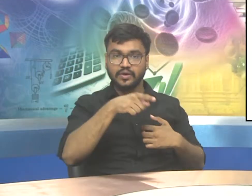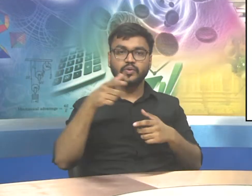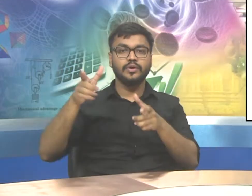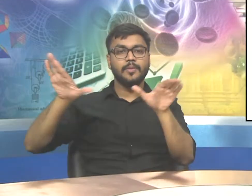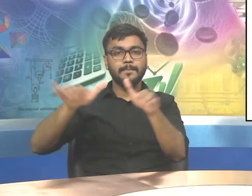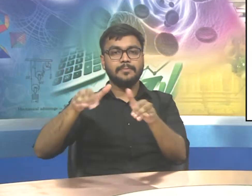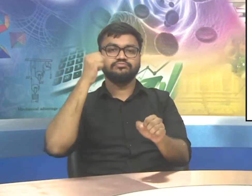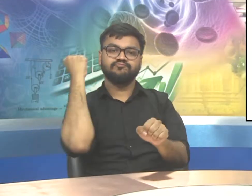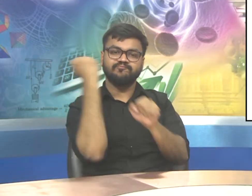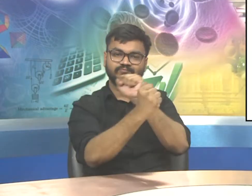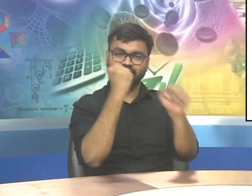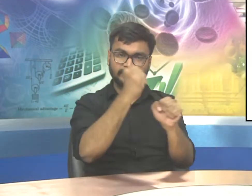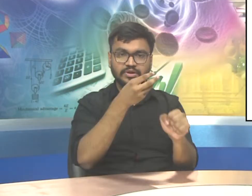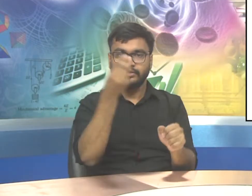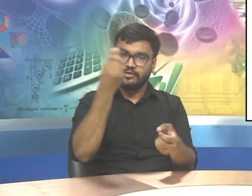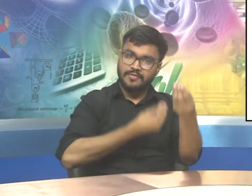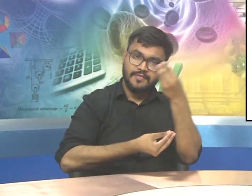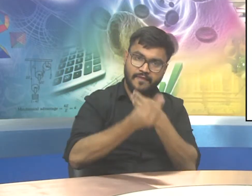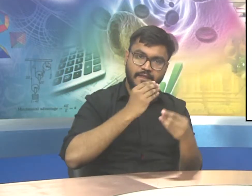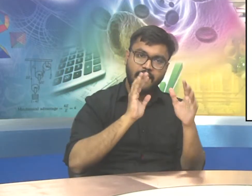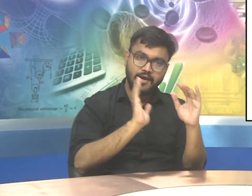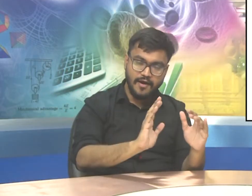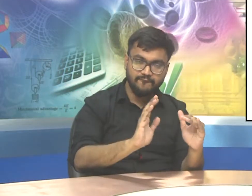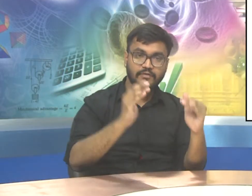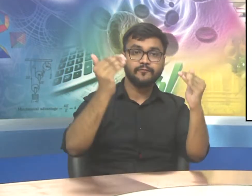Also wild horses,